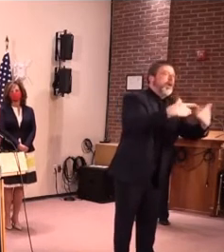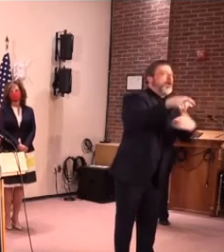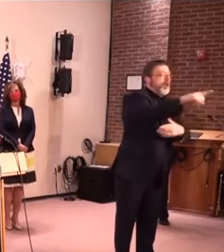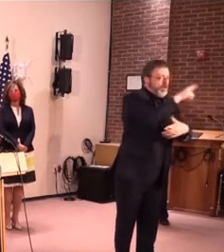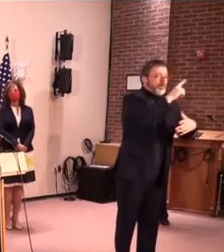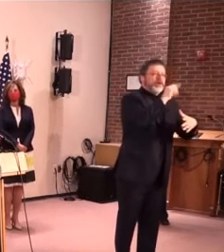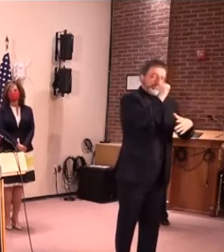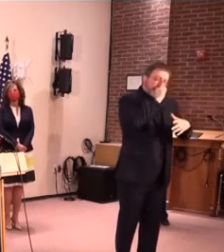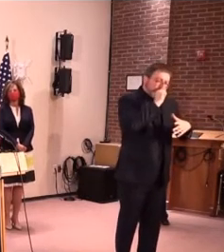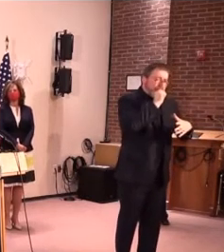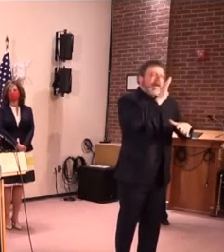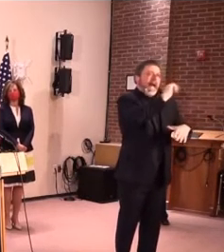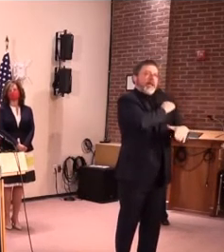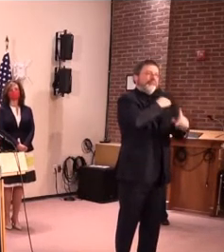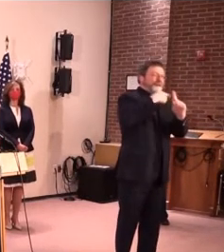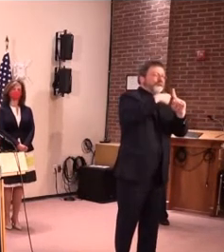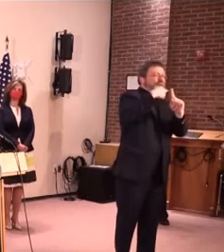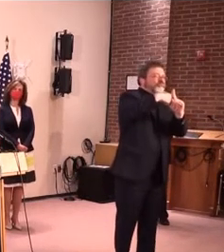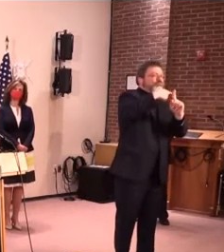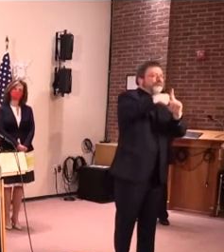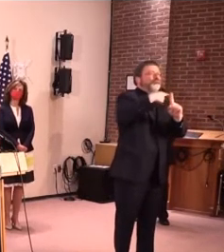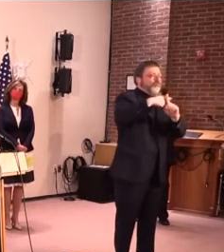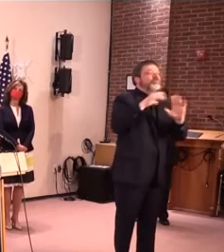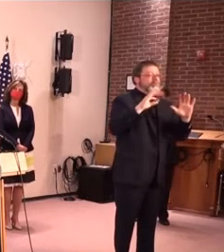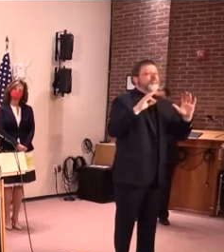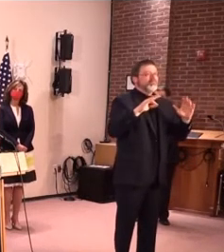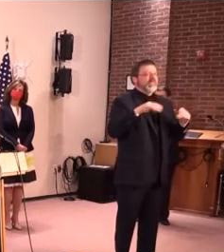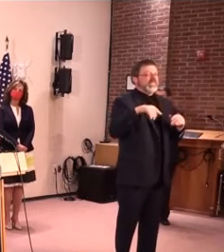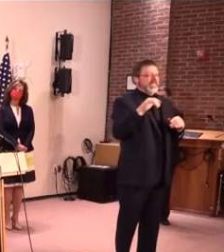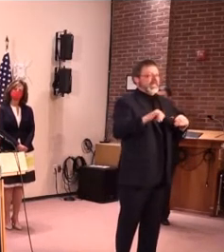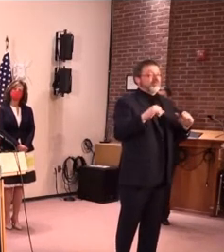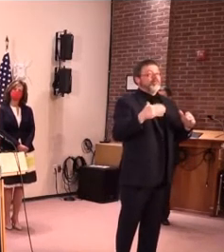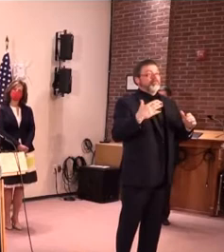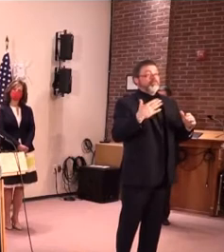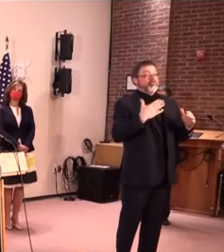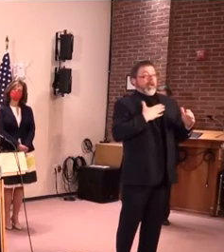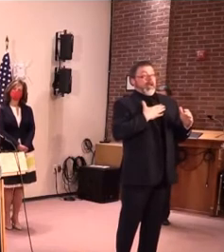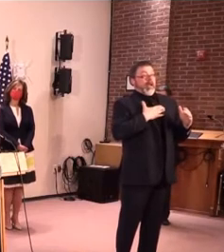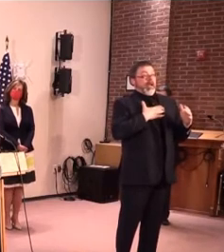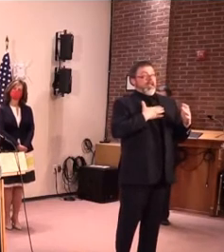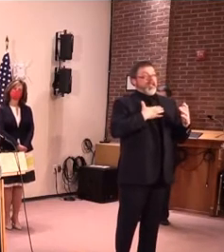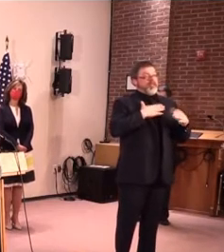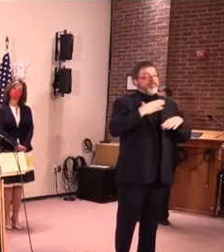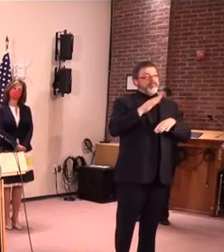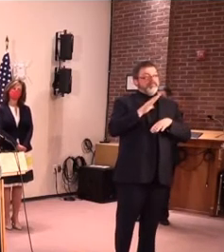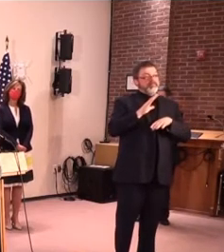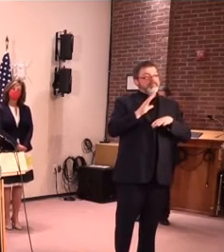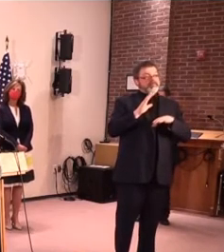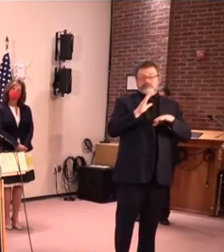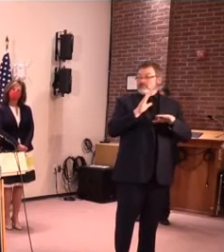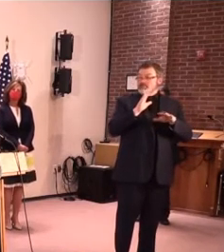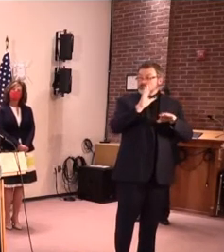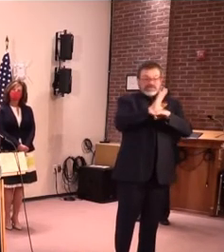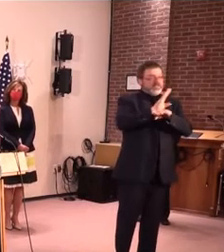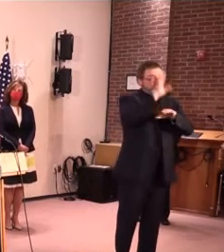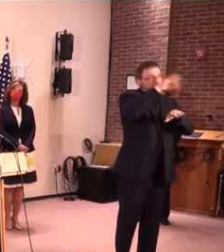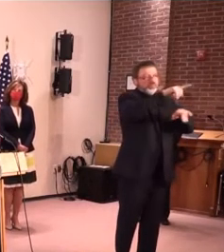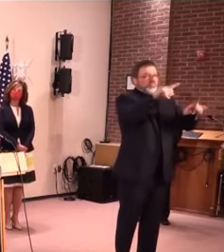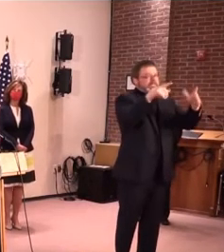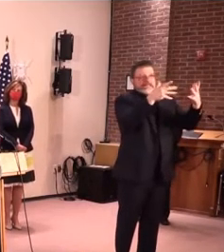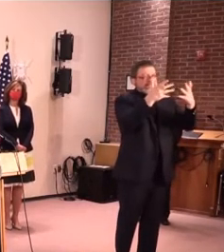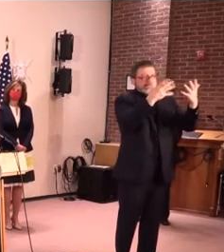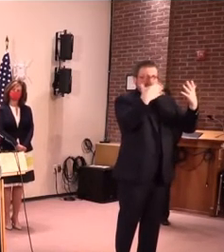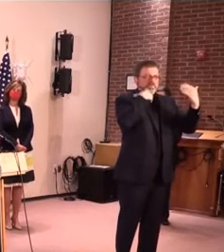their sector specifically mentioned today, let me assure you that we see you, we hear you, and you are included in